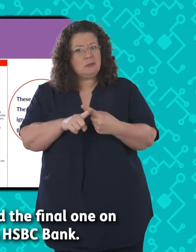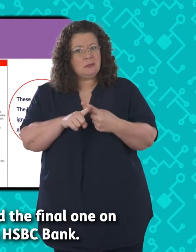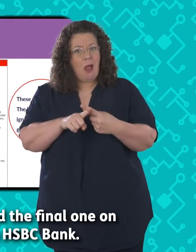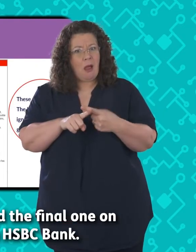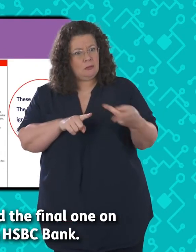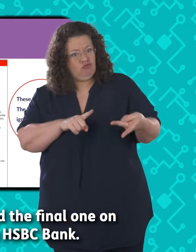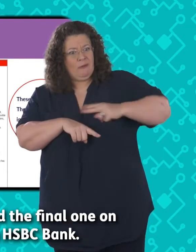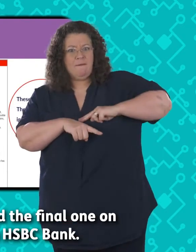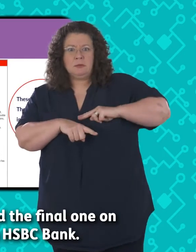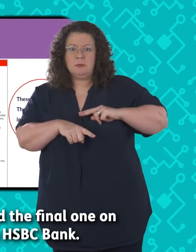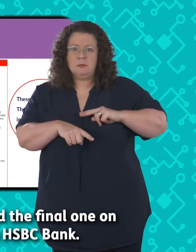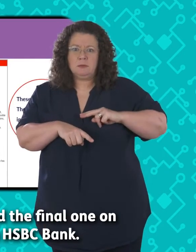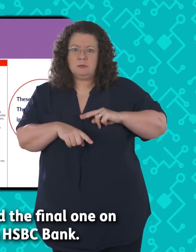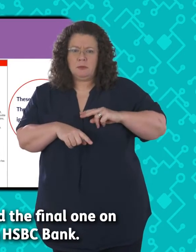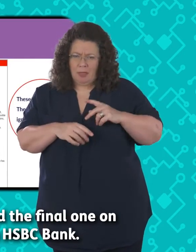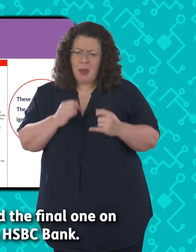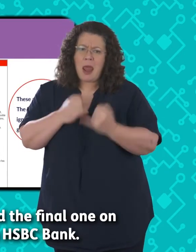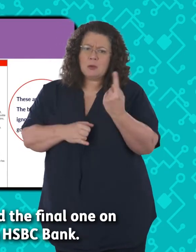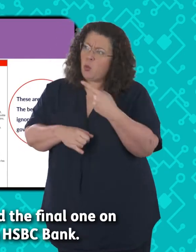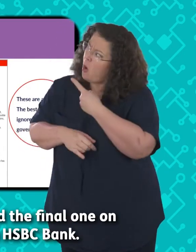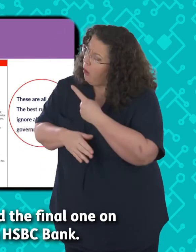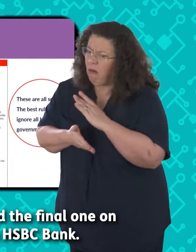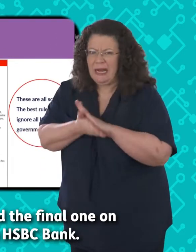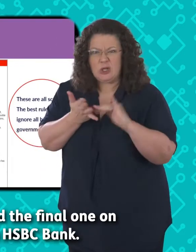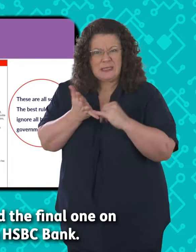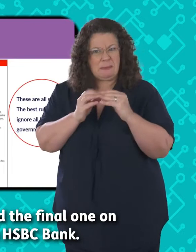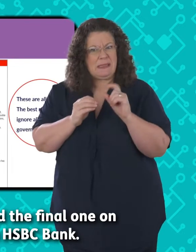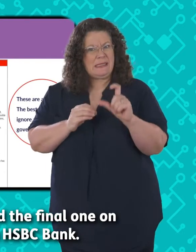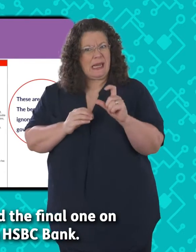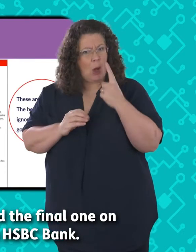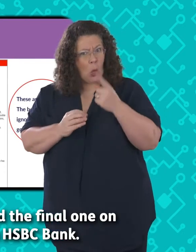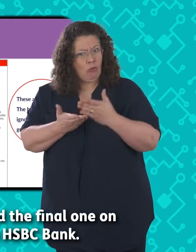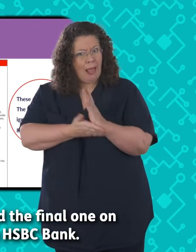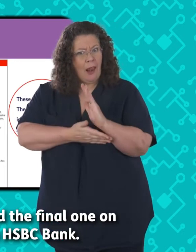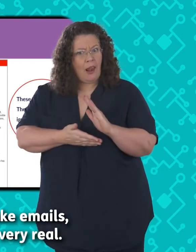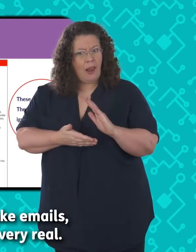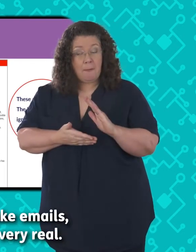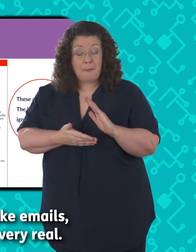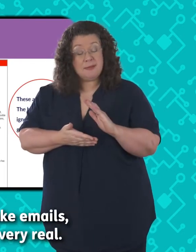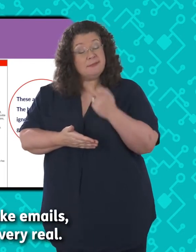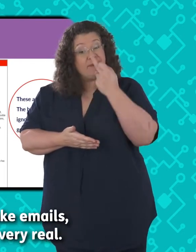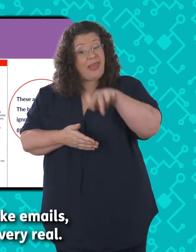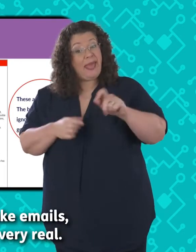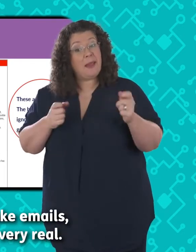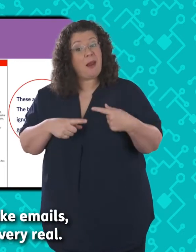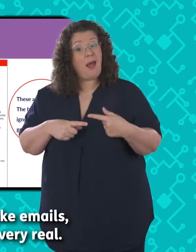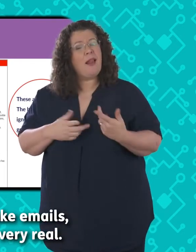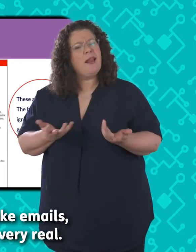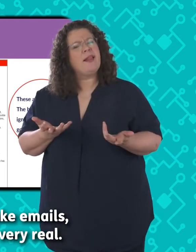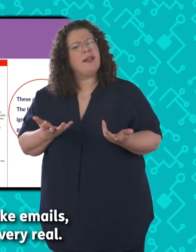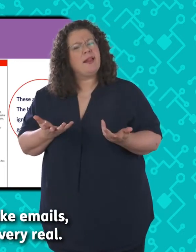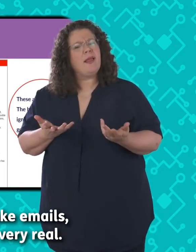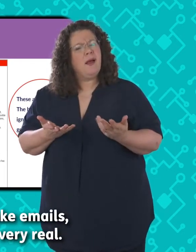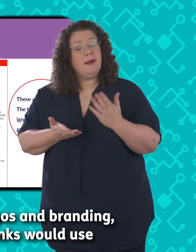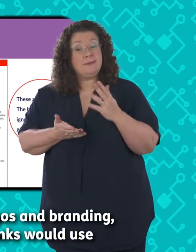tax refund notification. And the final one on the right is from HSBC Bank. These are all fake emails, but they look